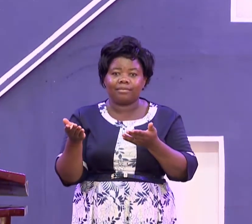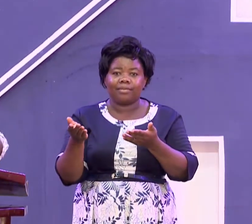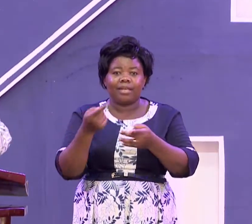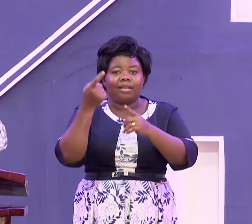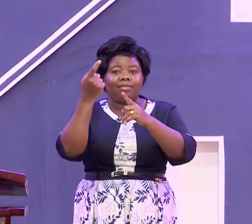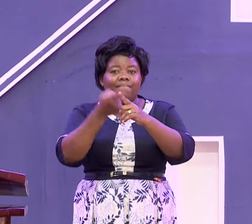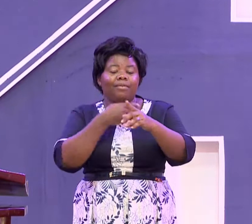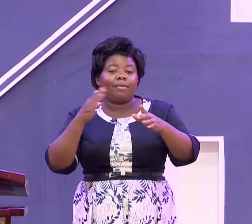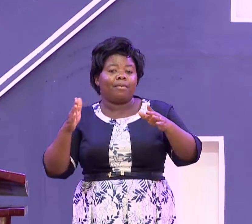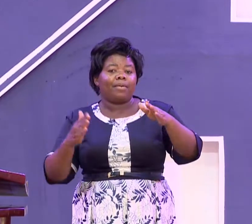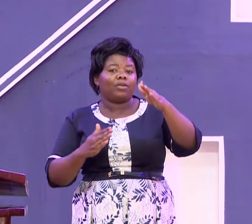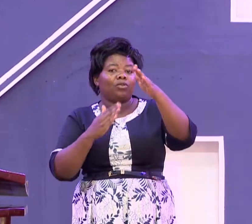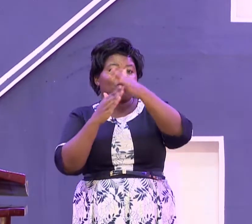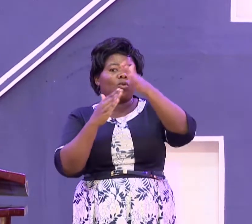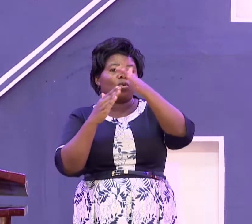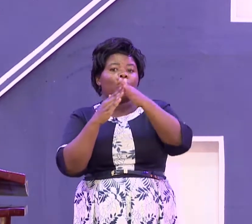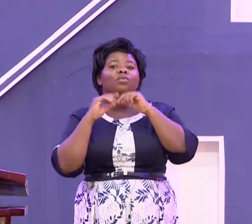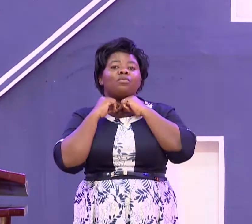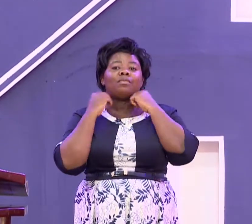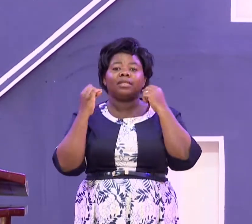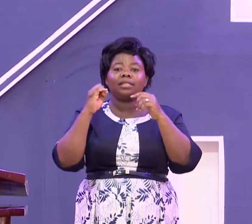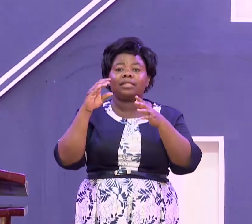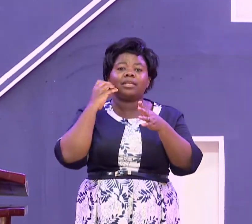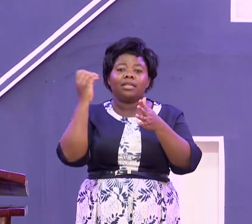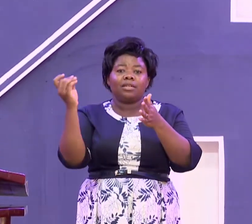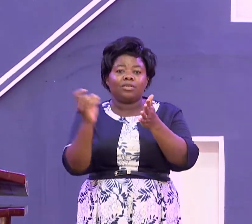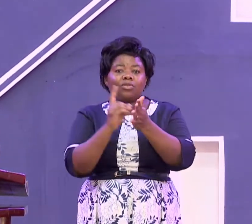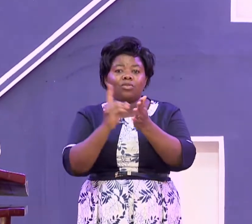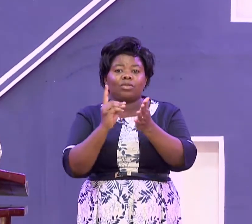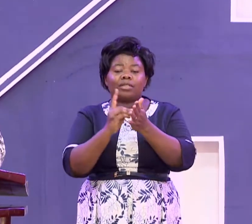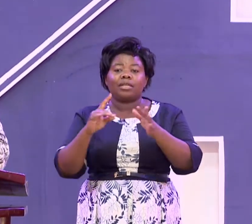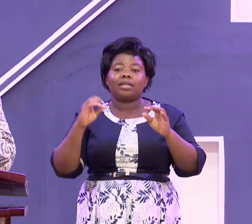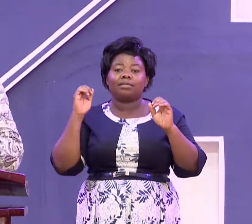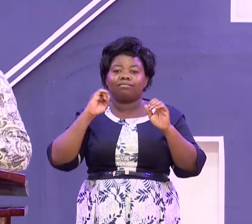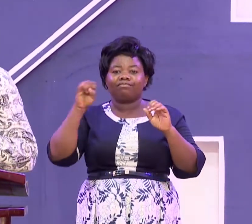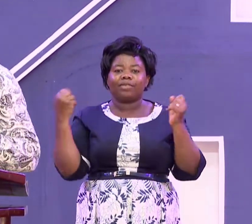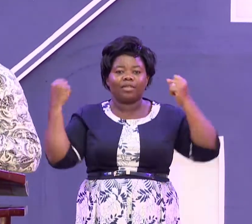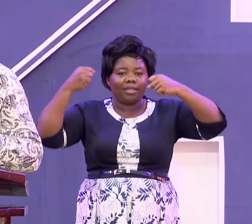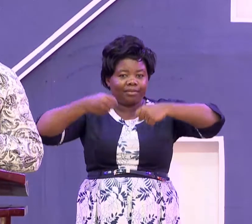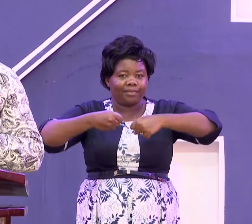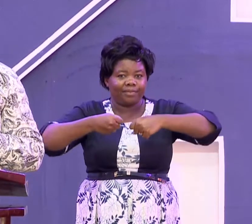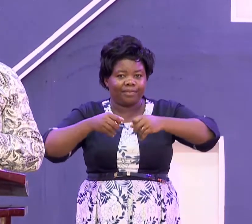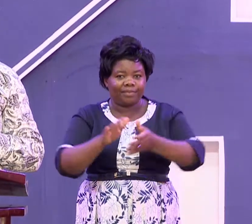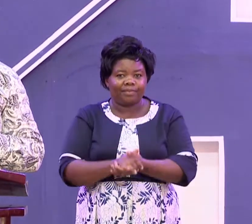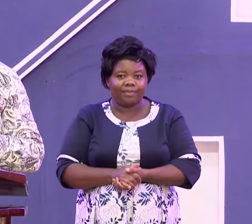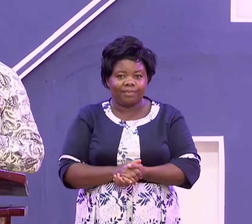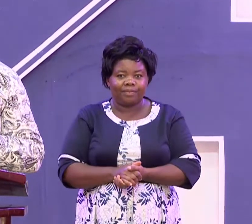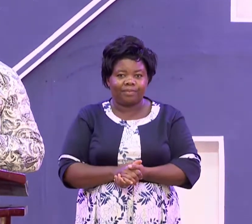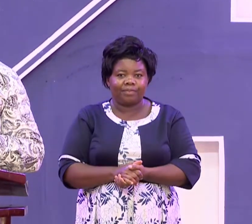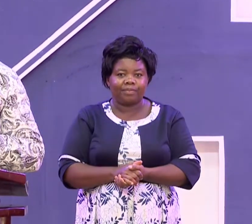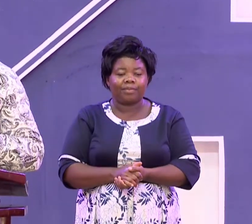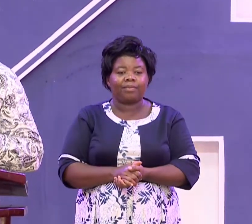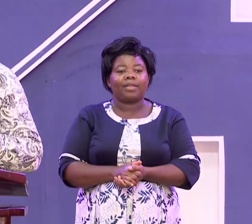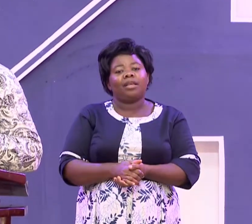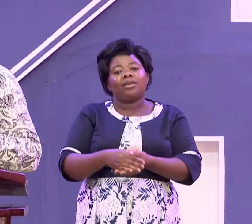Okuvira ddala ku musumba Dr. Joseph Serumaga Lubwama. Right from the top leadership, Pastor Joseph Serumaga Lubwama,